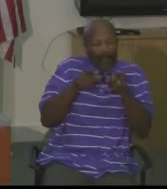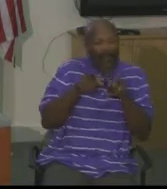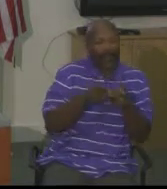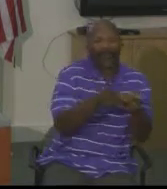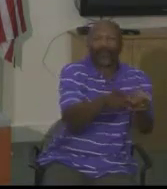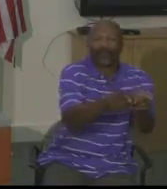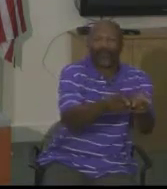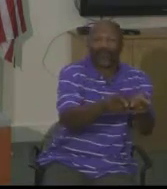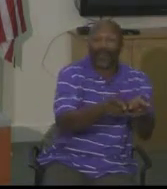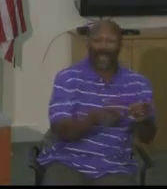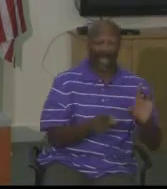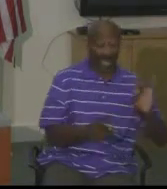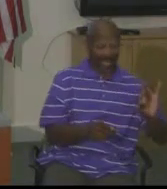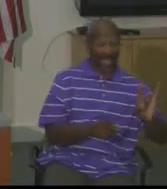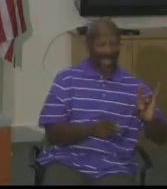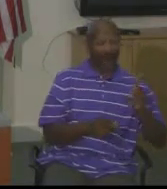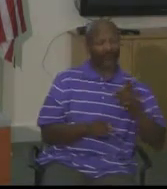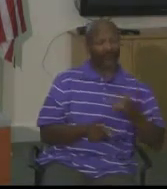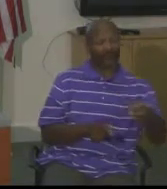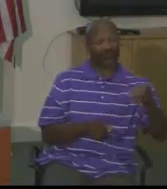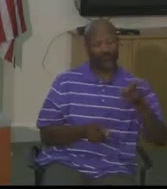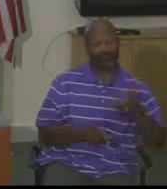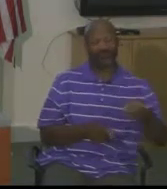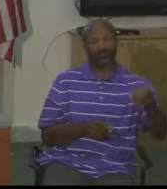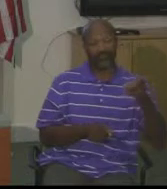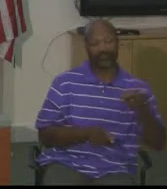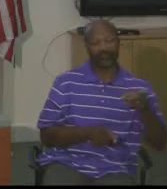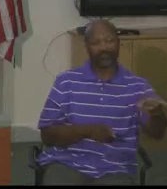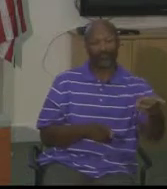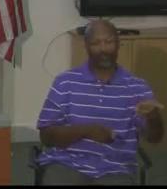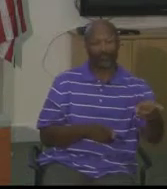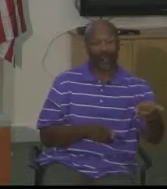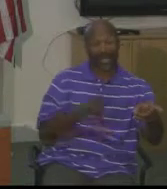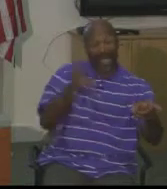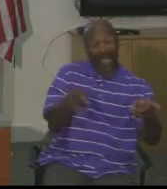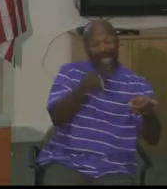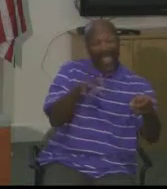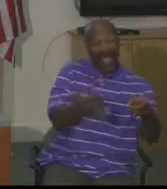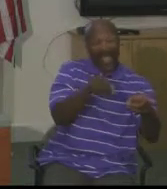We had 8 lanes here, and then we had 8 lanes, we made 16.